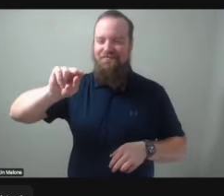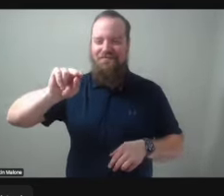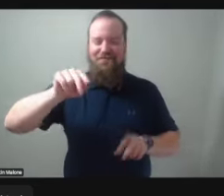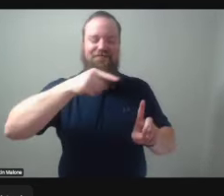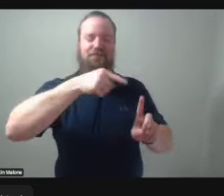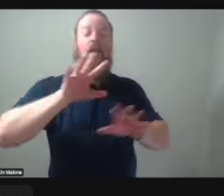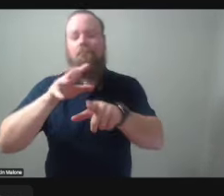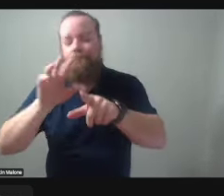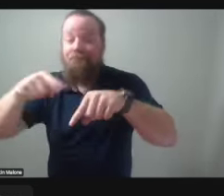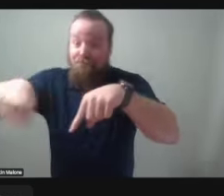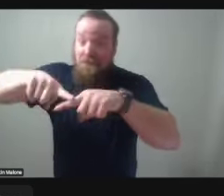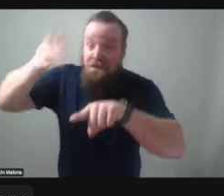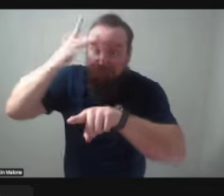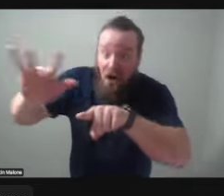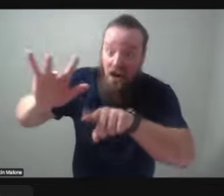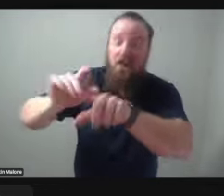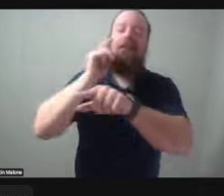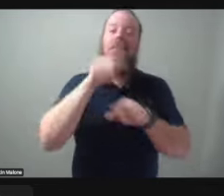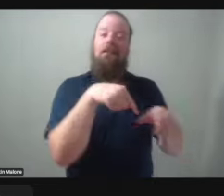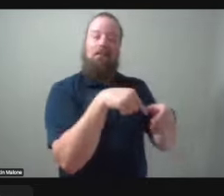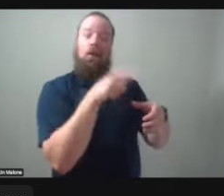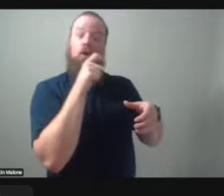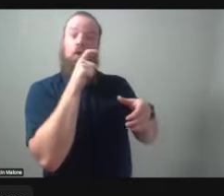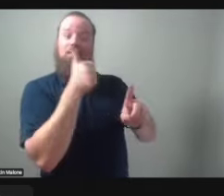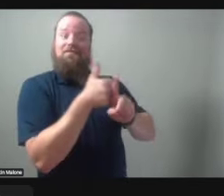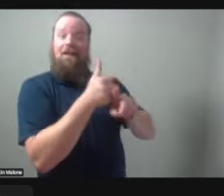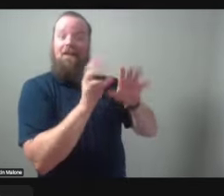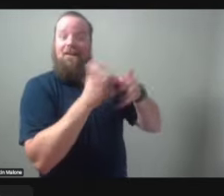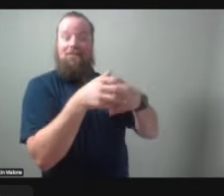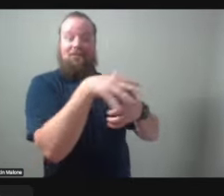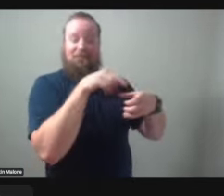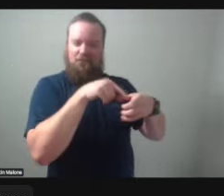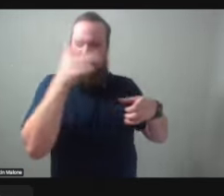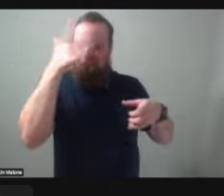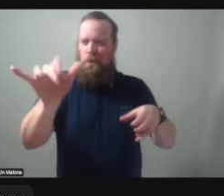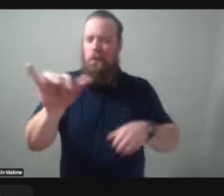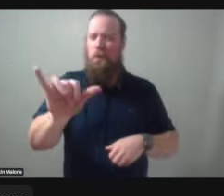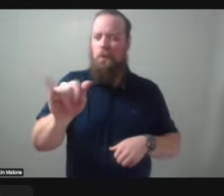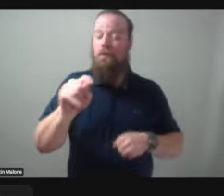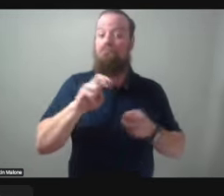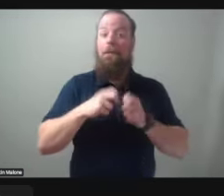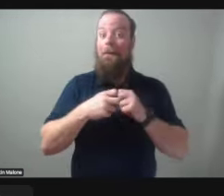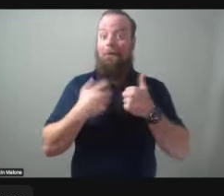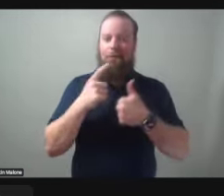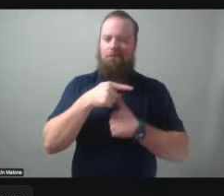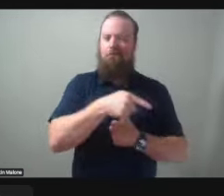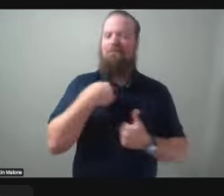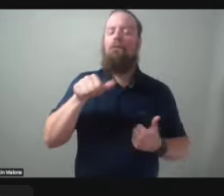into the general public, the mainstream classes.